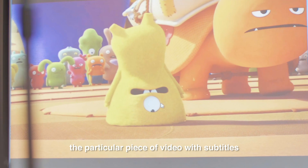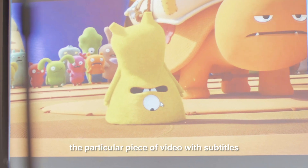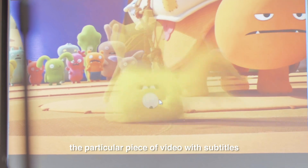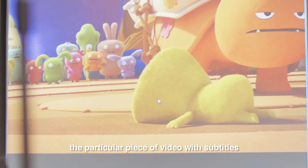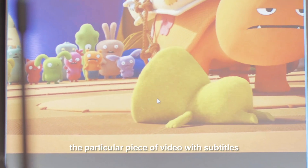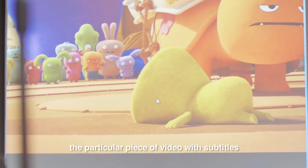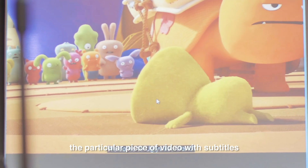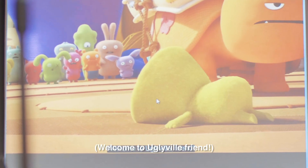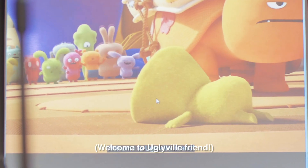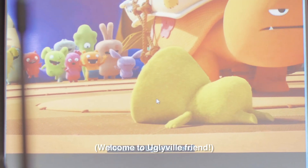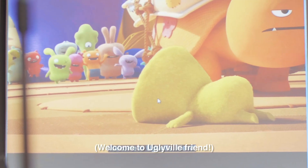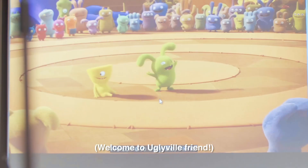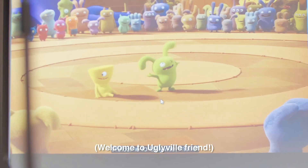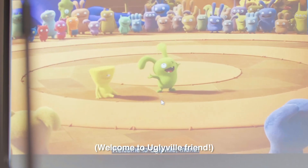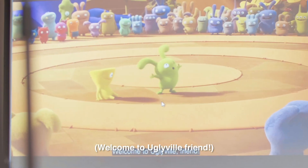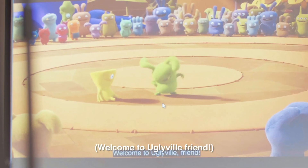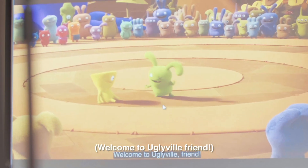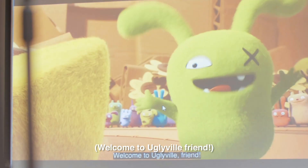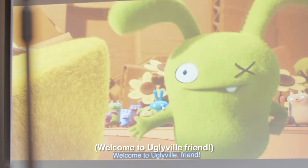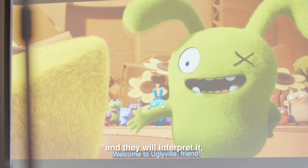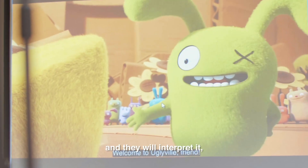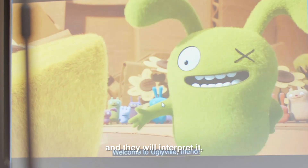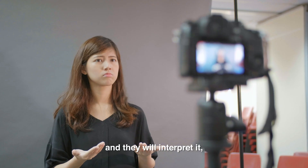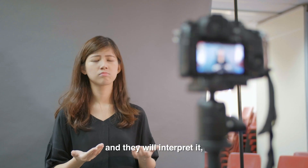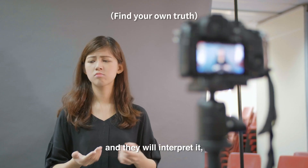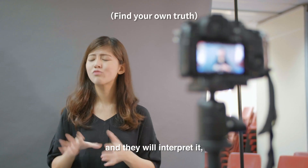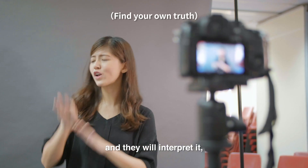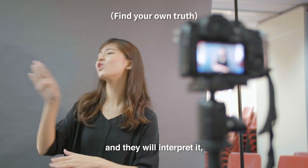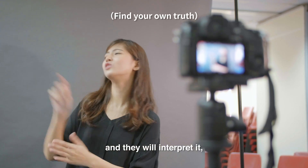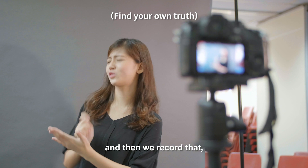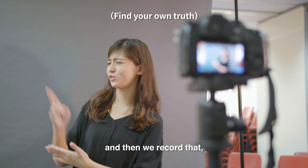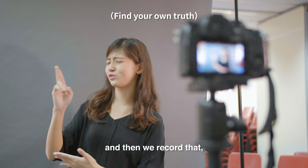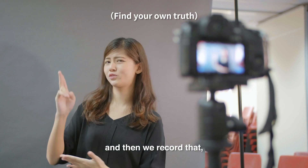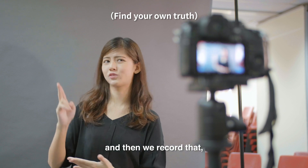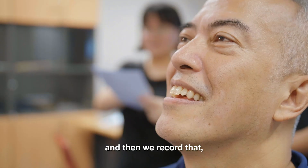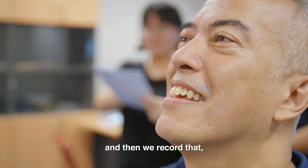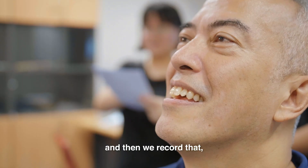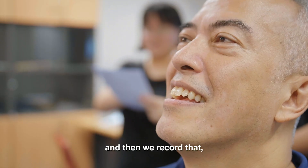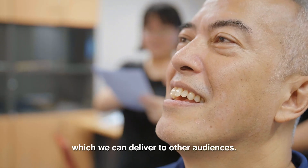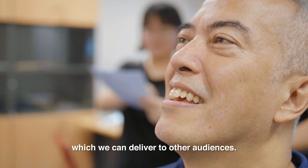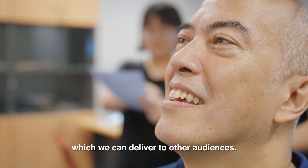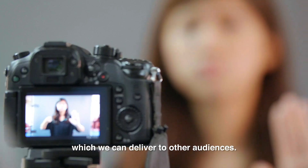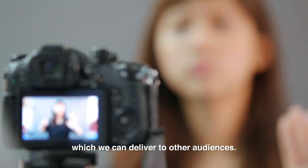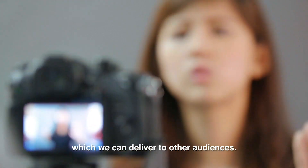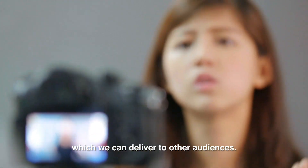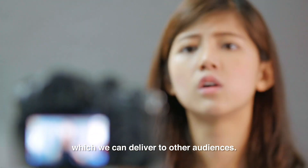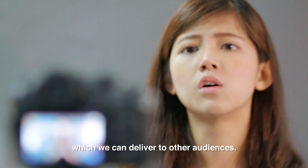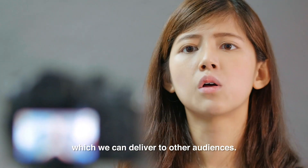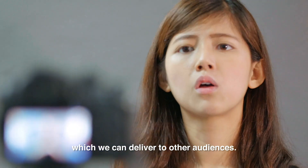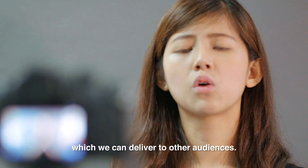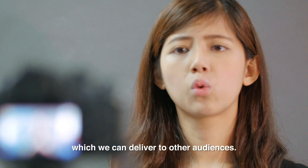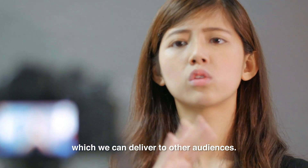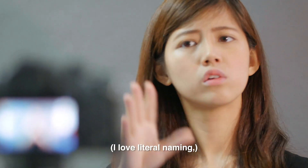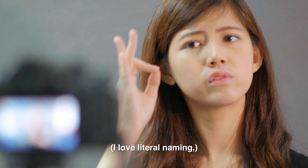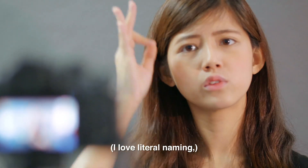of video with subtitles. And they will interpret it, and then we record that, which we can